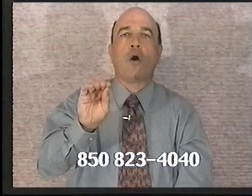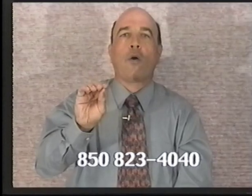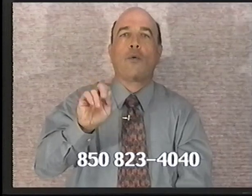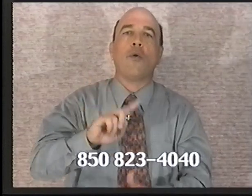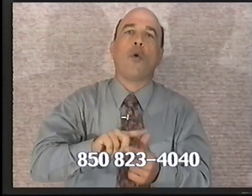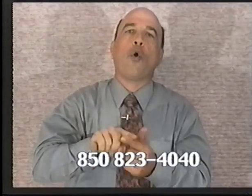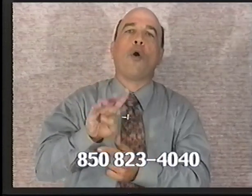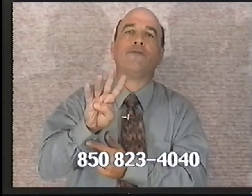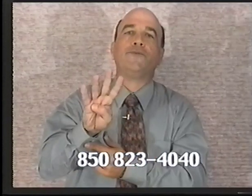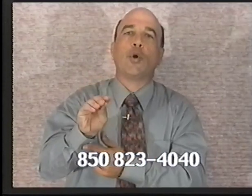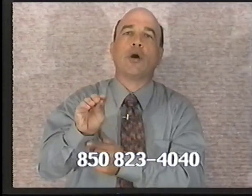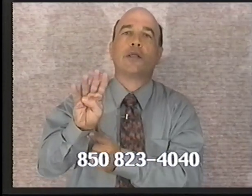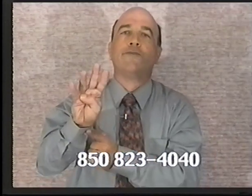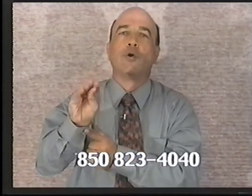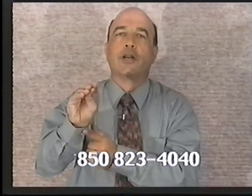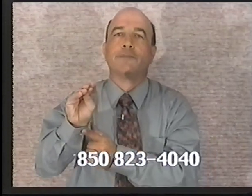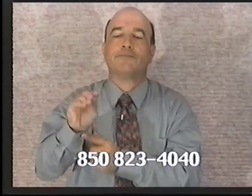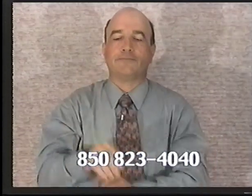4040 or 4040.